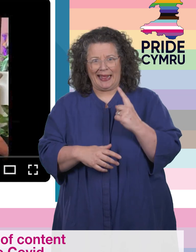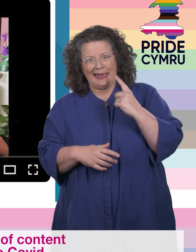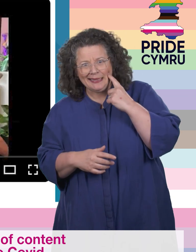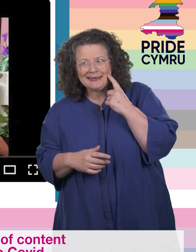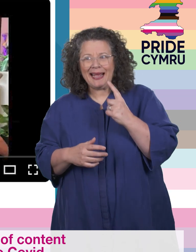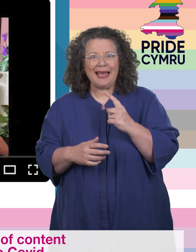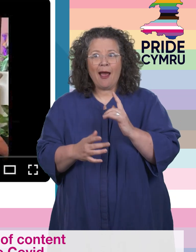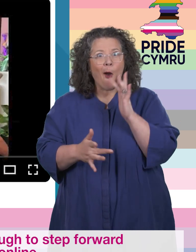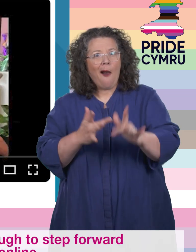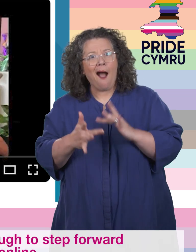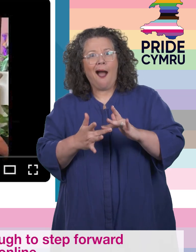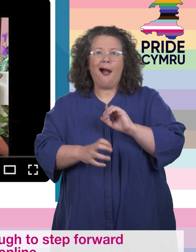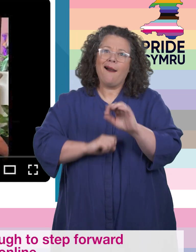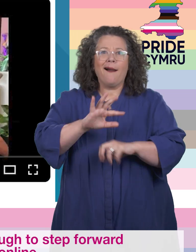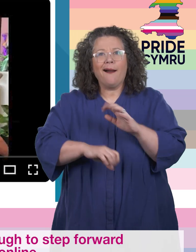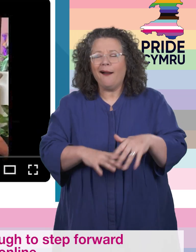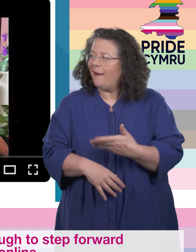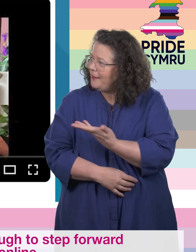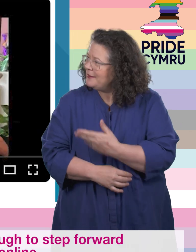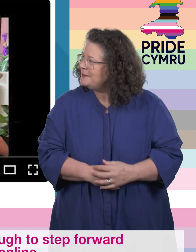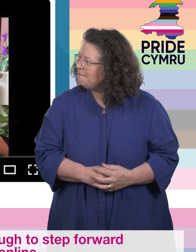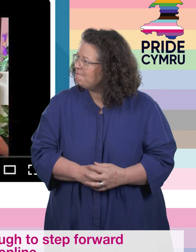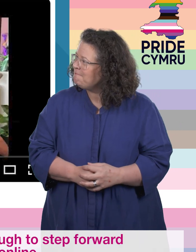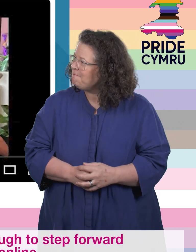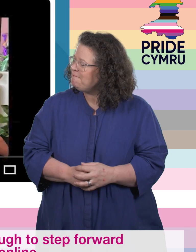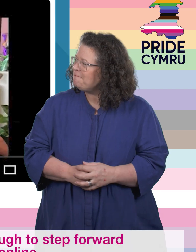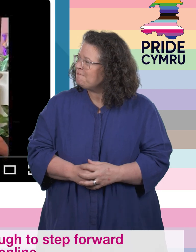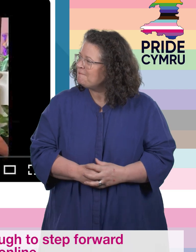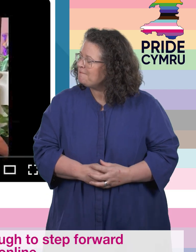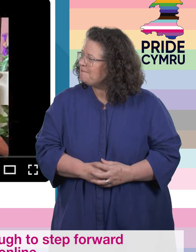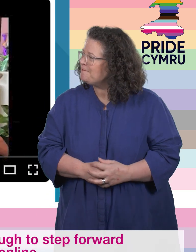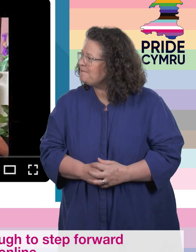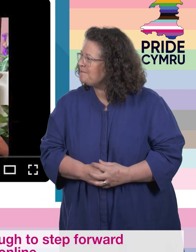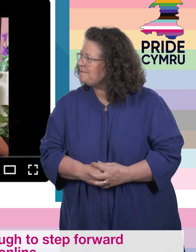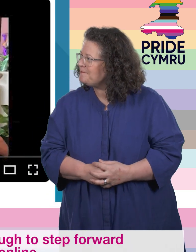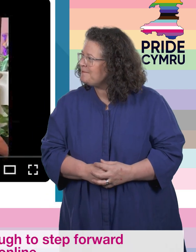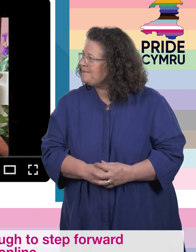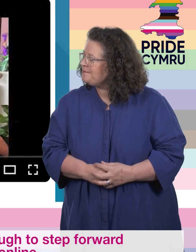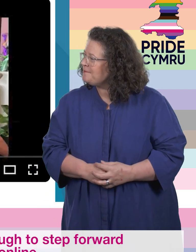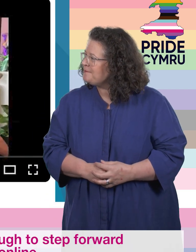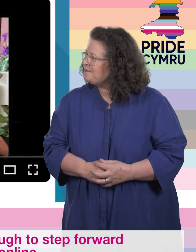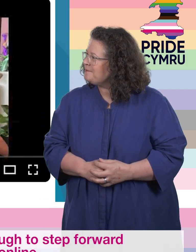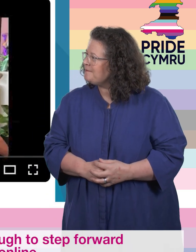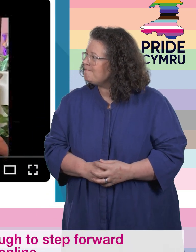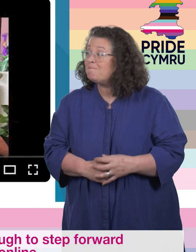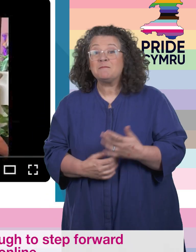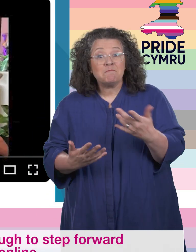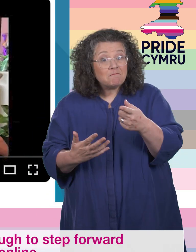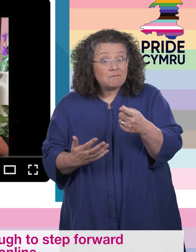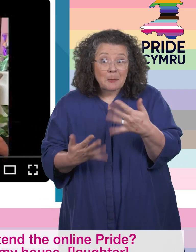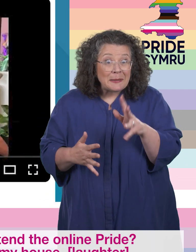into COVID, because therefore it was easy enough to step forward into doing the event